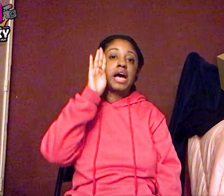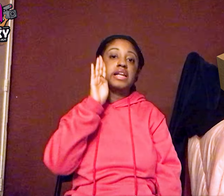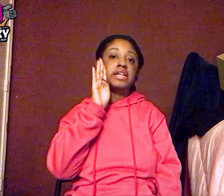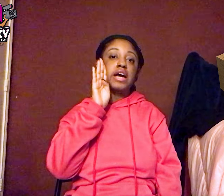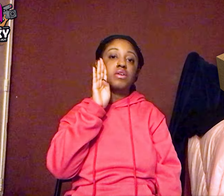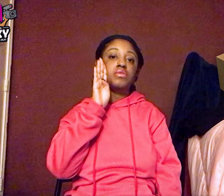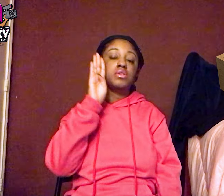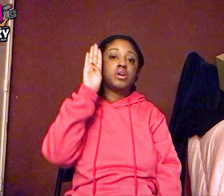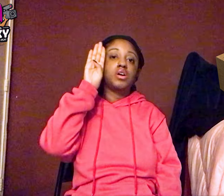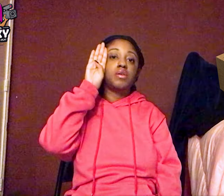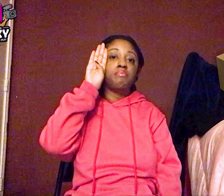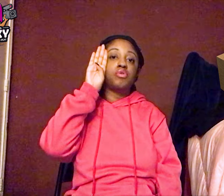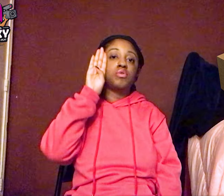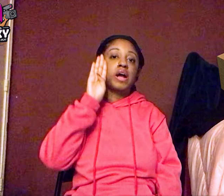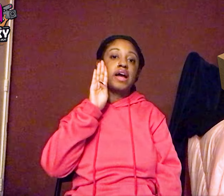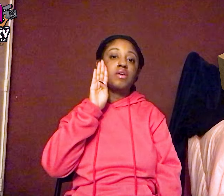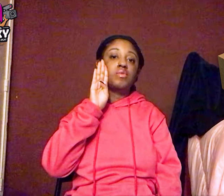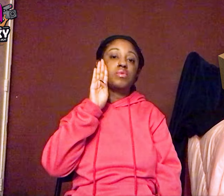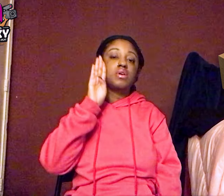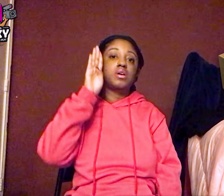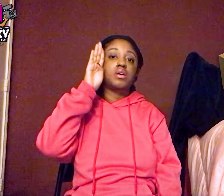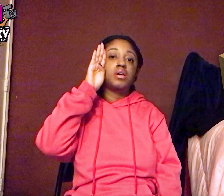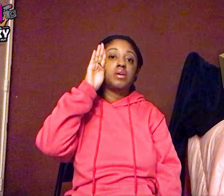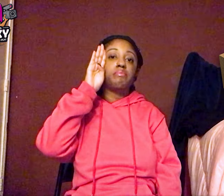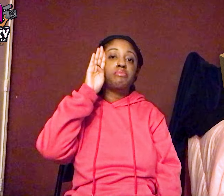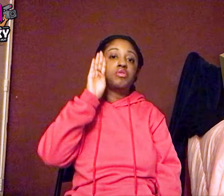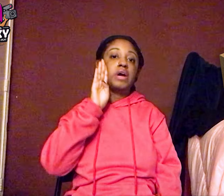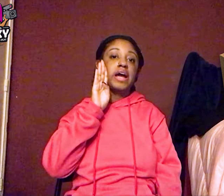it down. Brown. Brown.